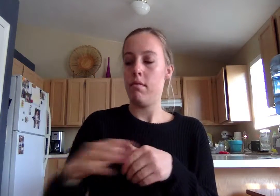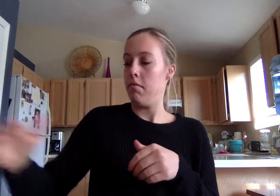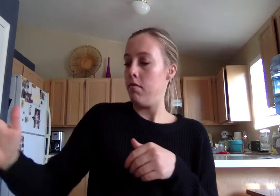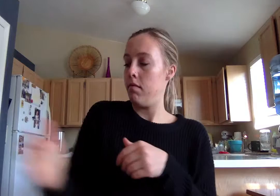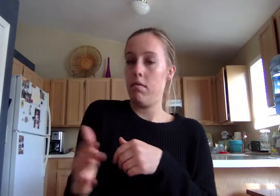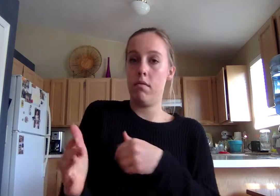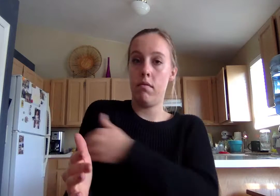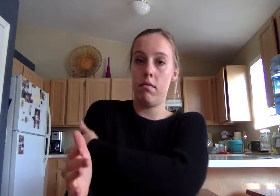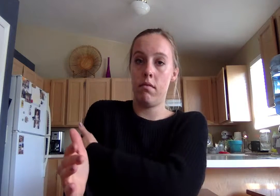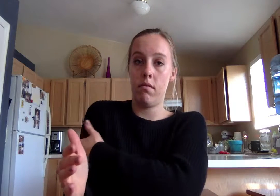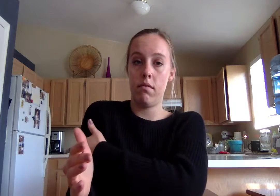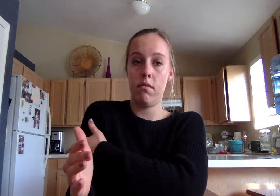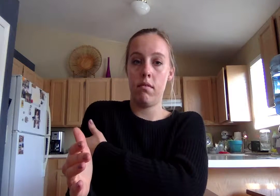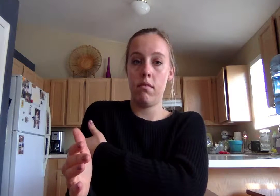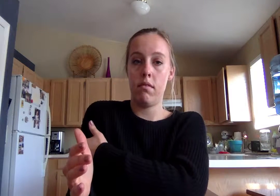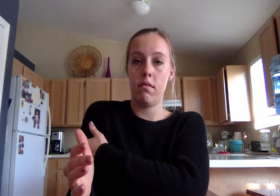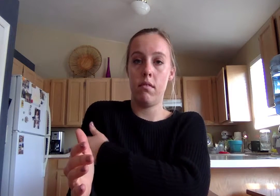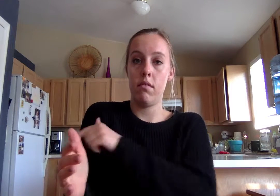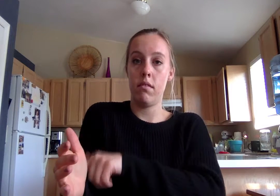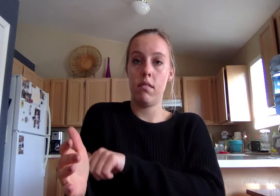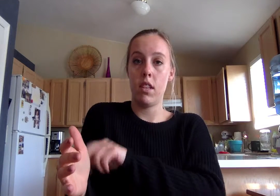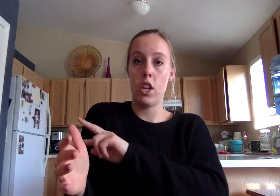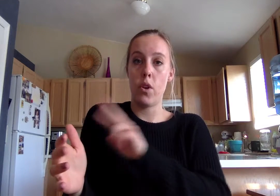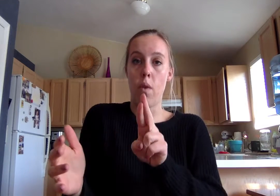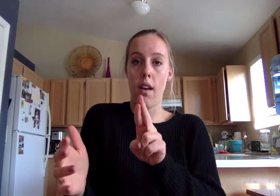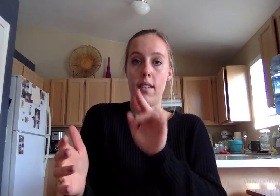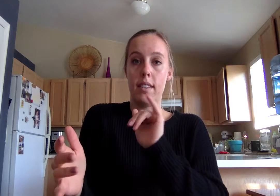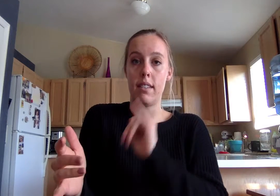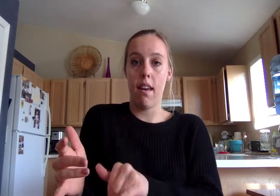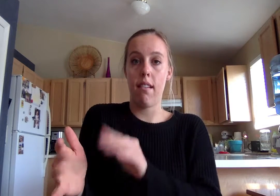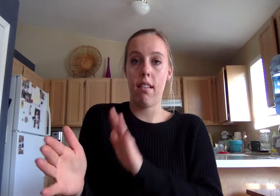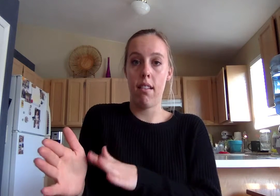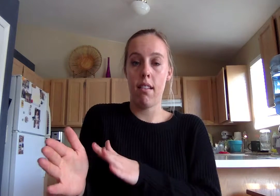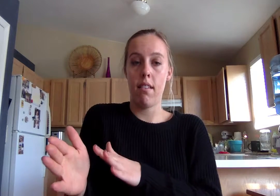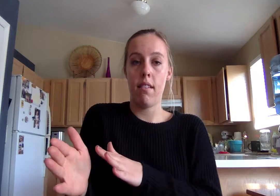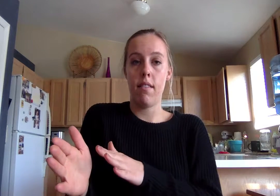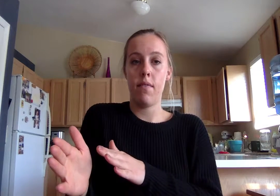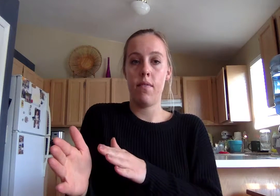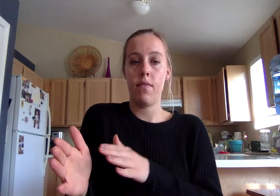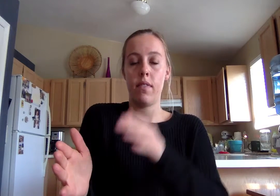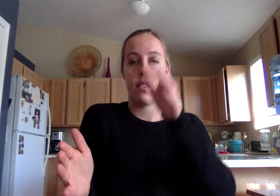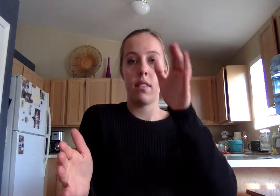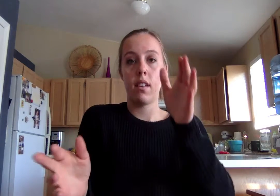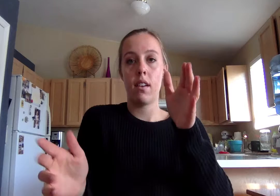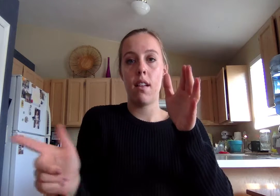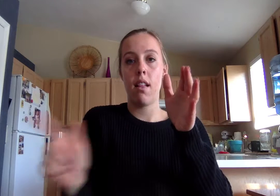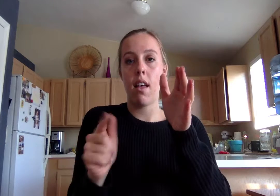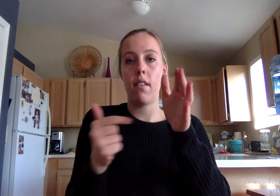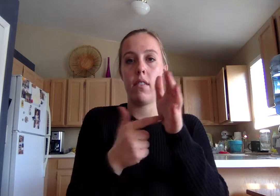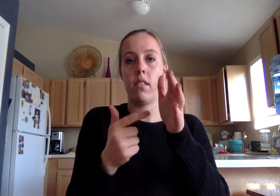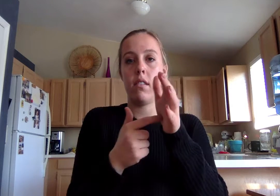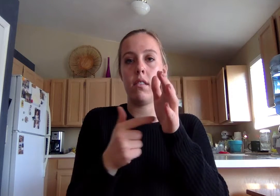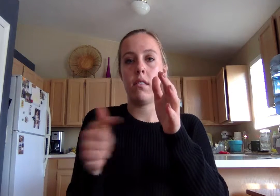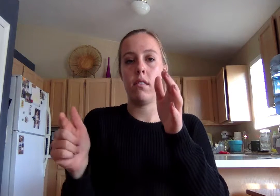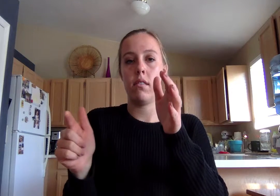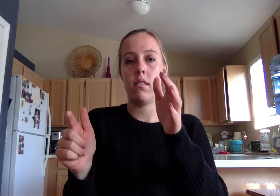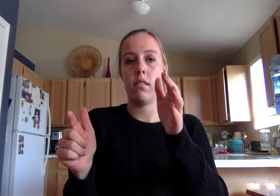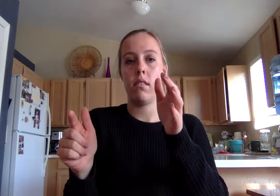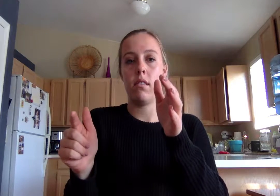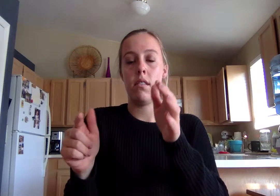arm here, my right hand retaining wall. I'm going to push down with my left hand. The clay has nowhere to go but out as it